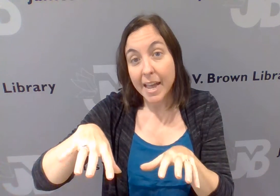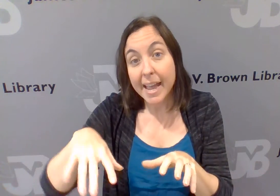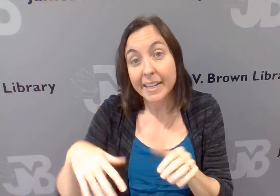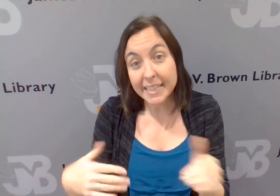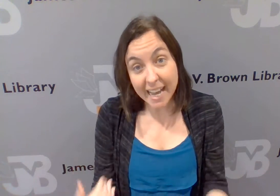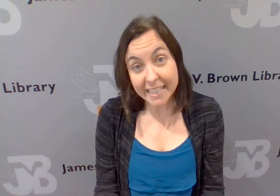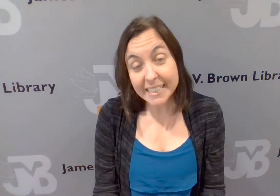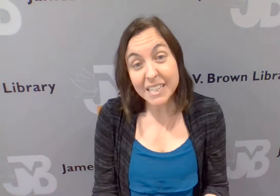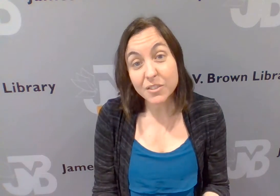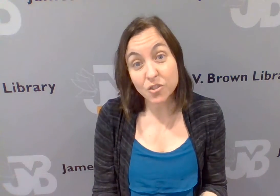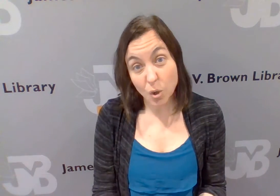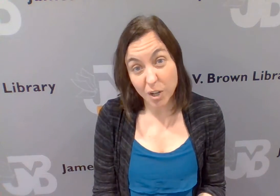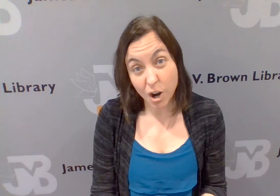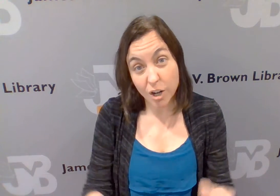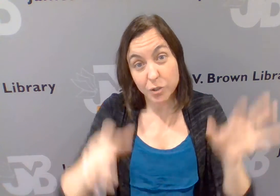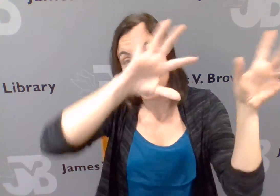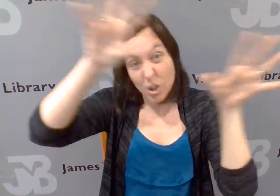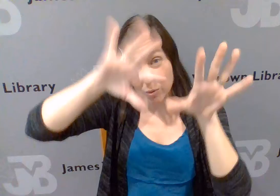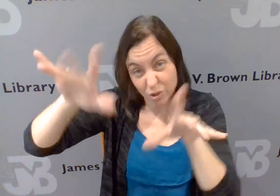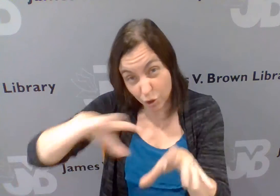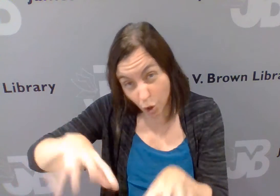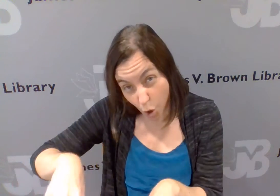Snow. Again, if it's snowing hard, can go snow.